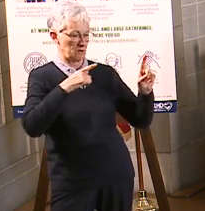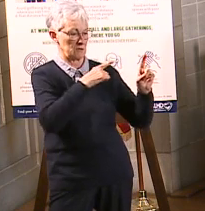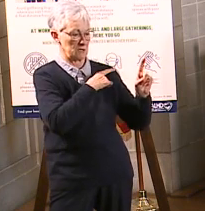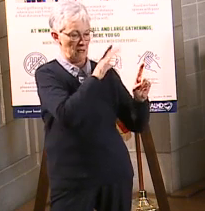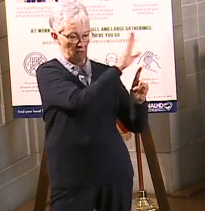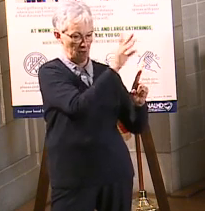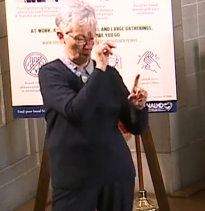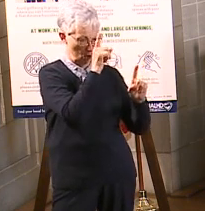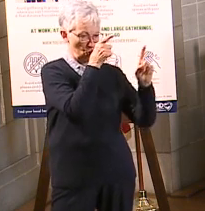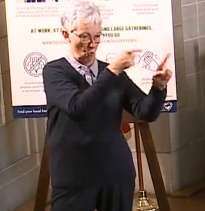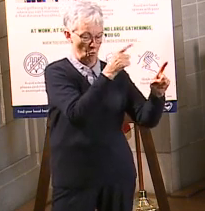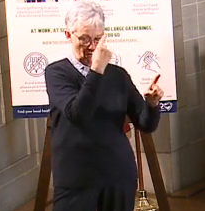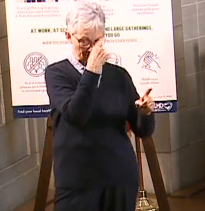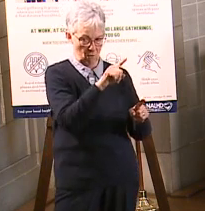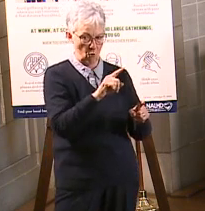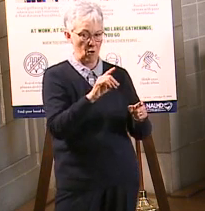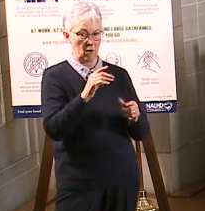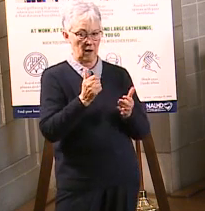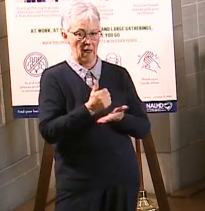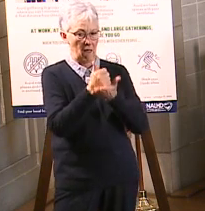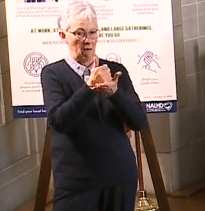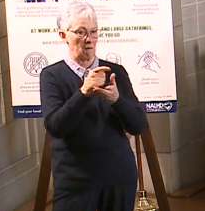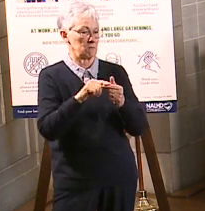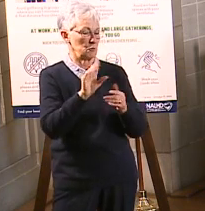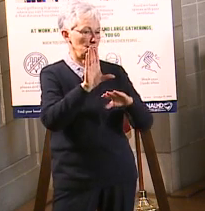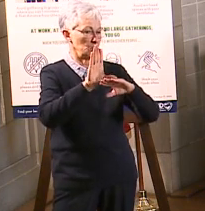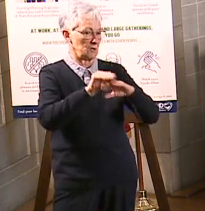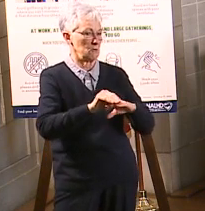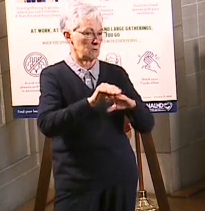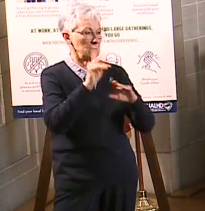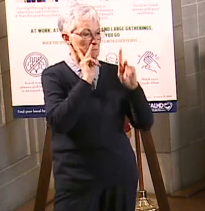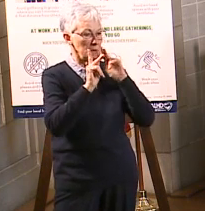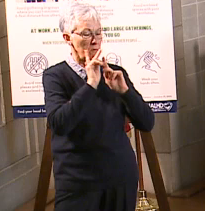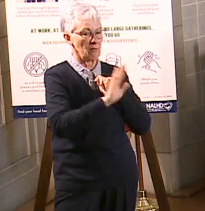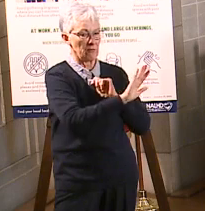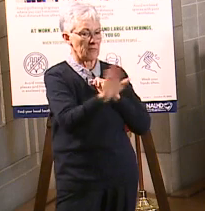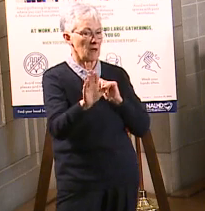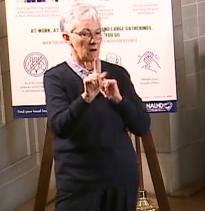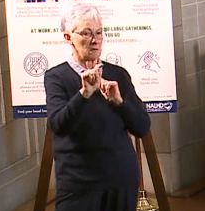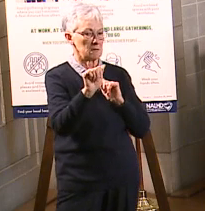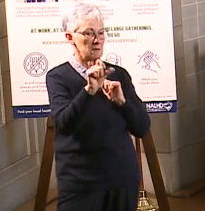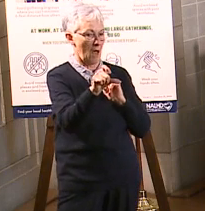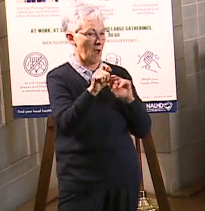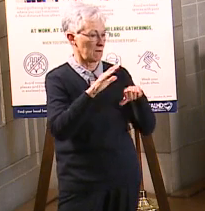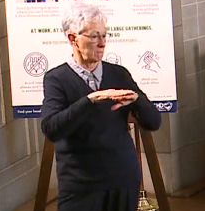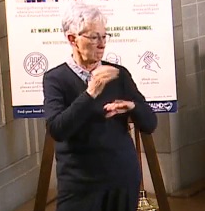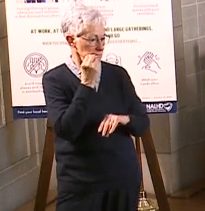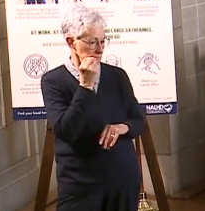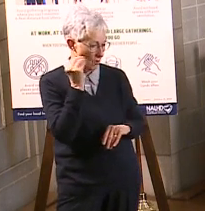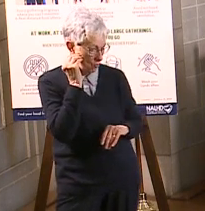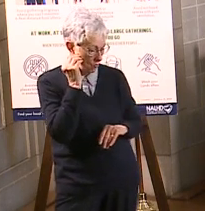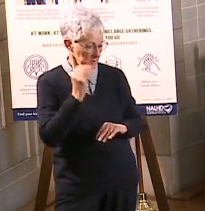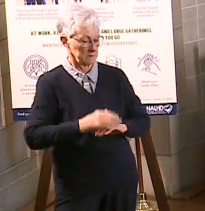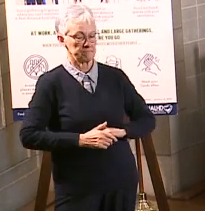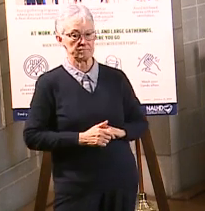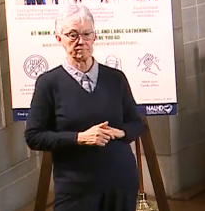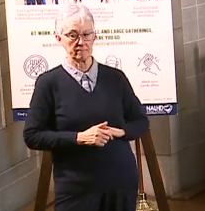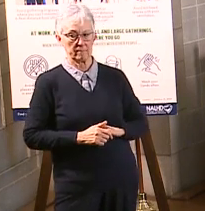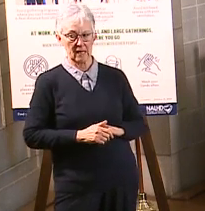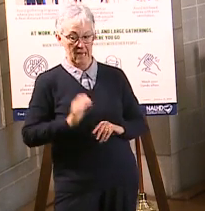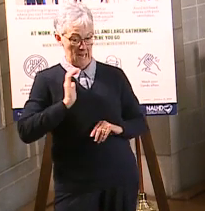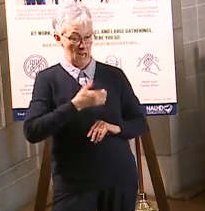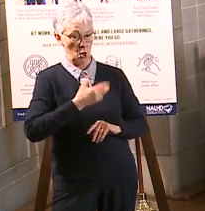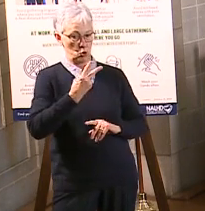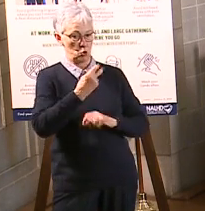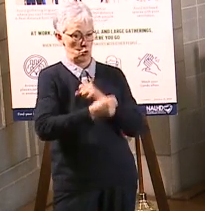relief. So I think it's just the opposite of what Paul is talking about there. And I should also note that in the two-year budget recommendation